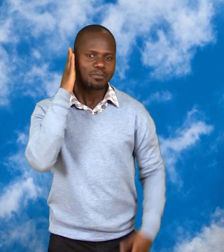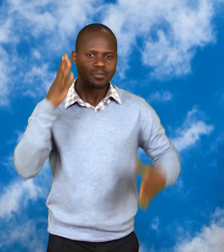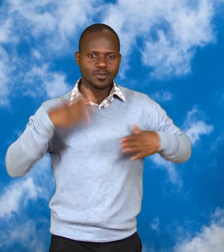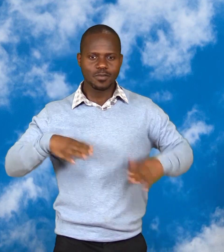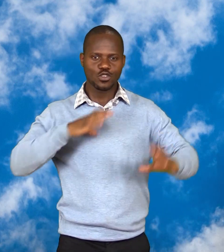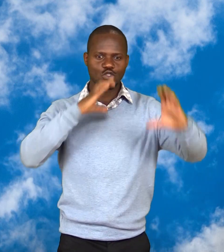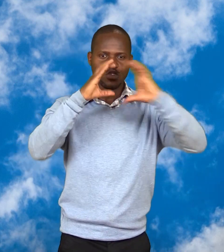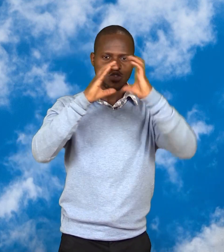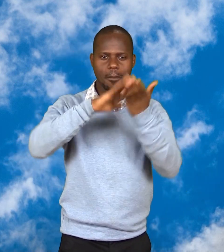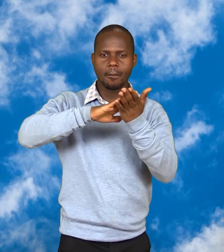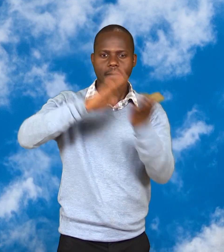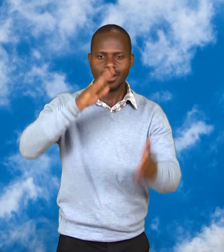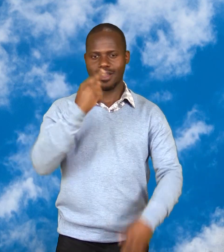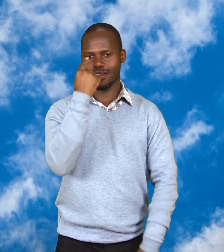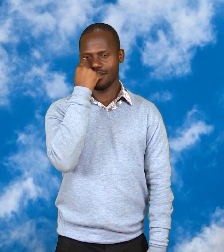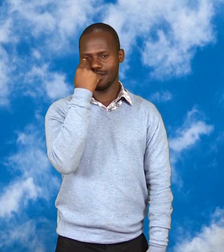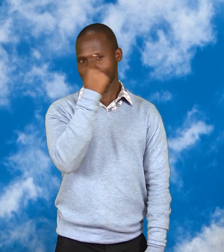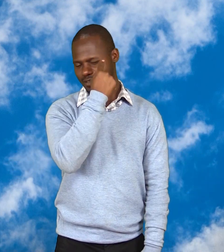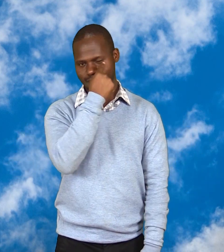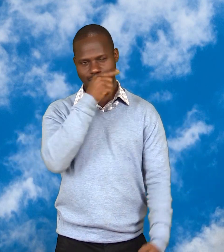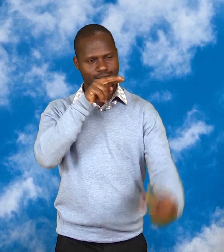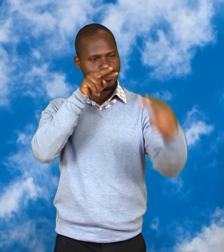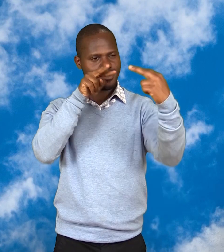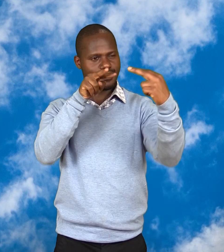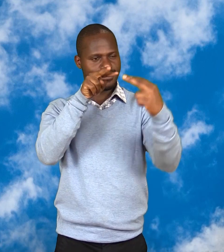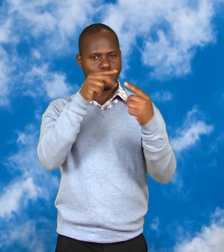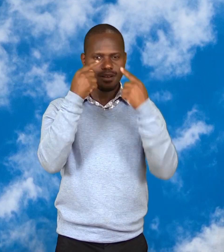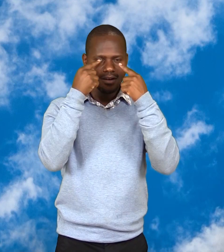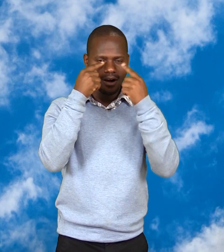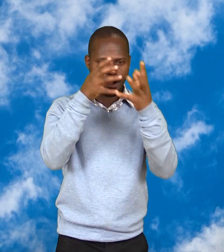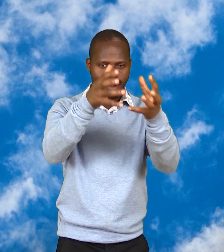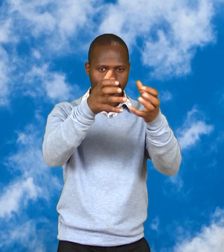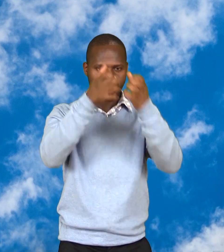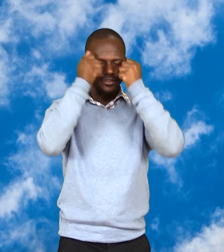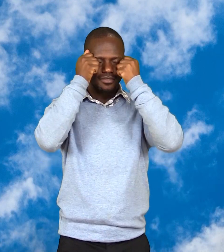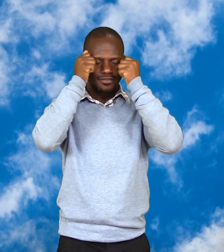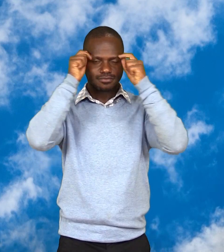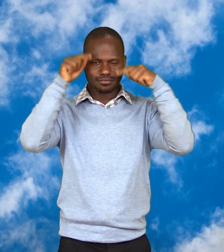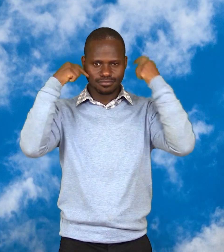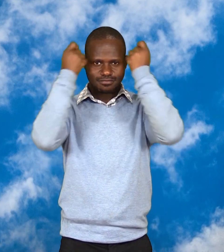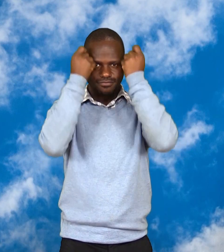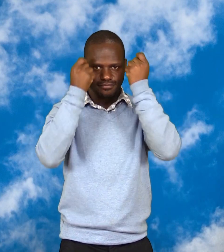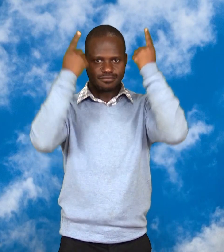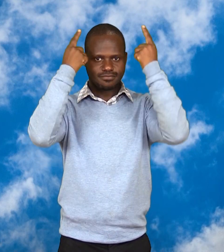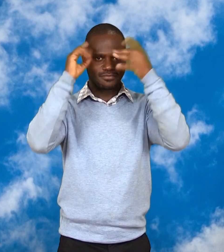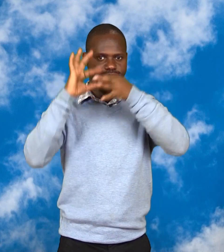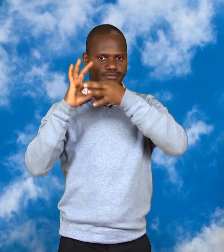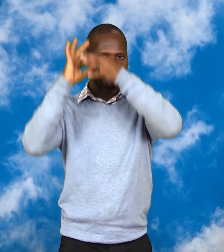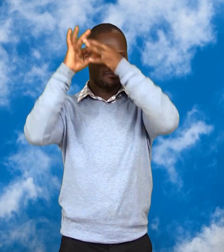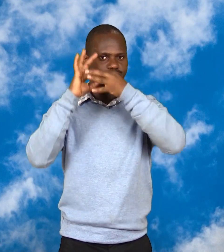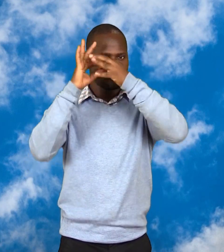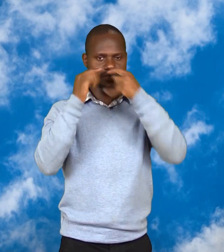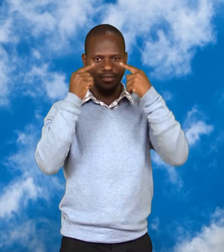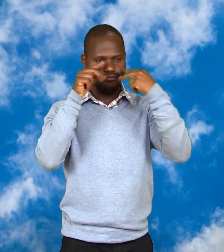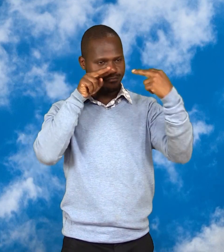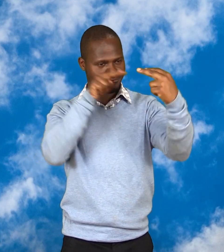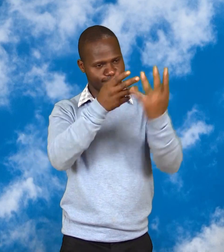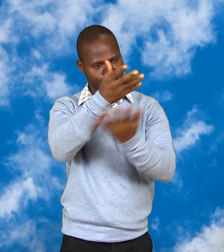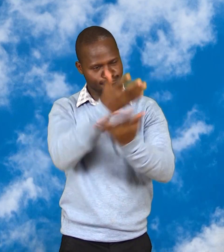contact, because our eyes are our priority, and we receive the information through the eyes and we convey